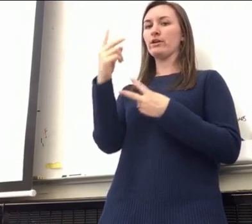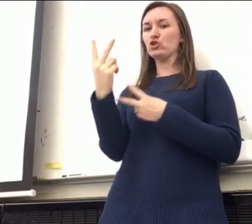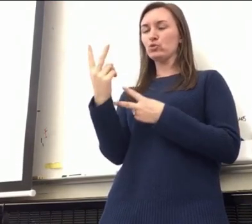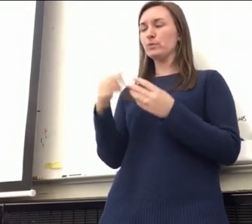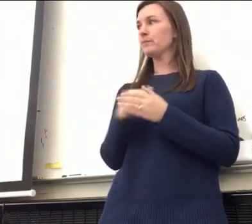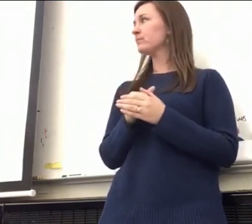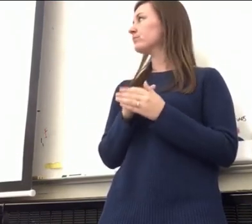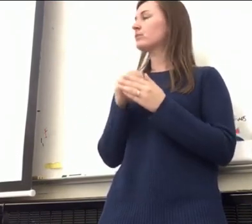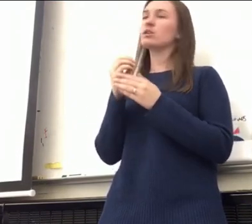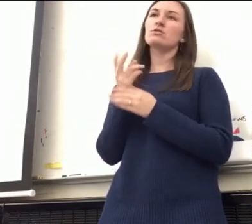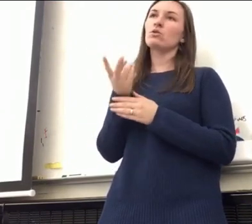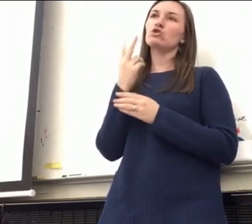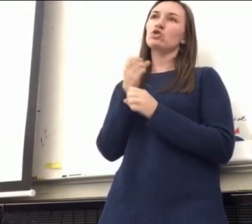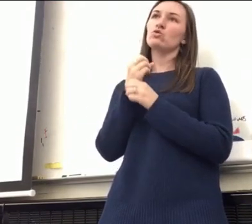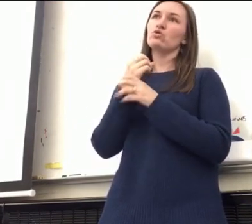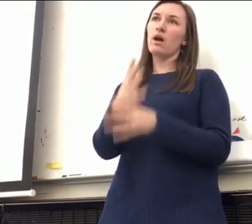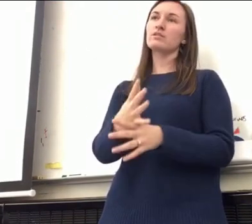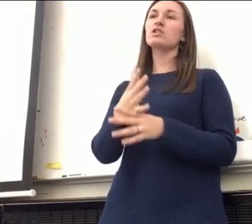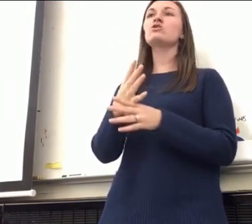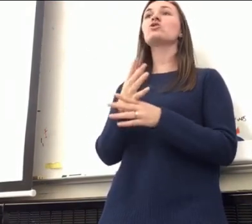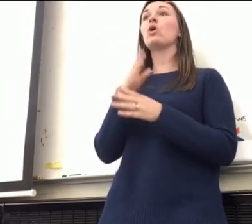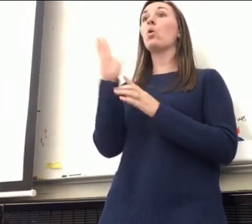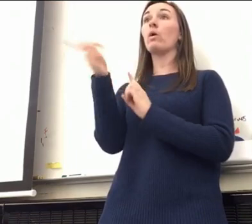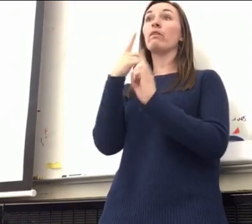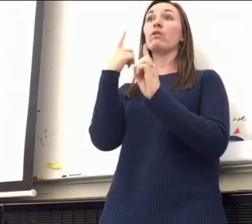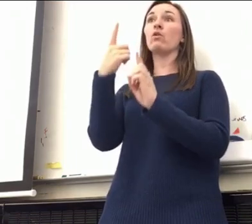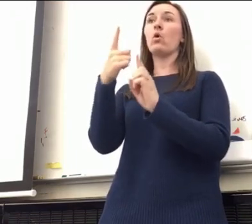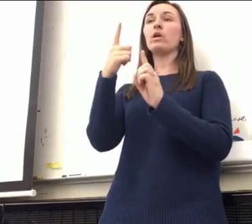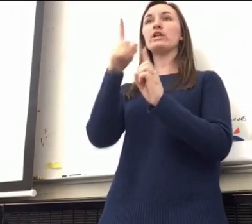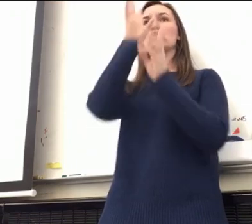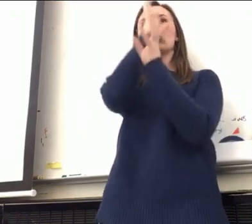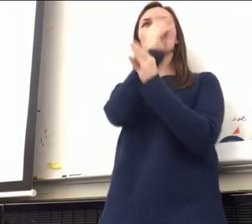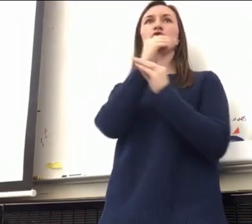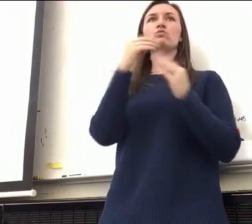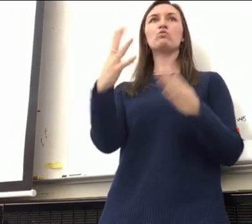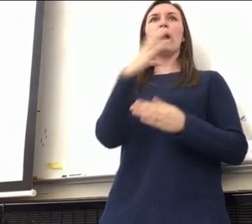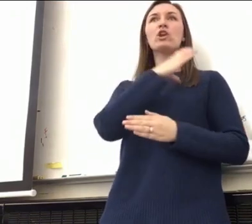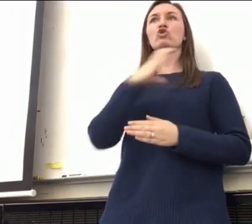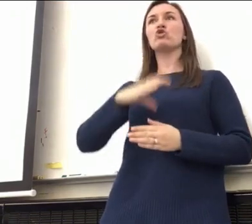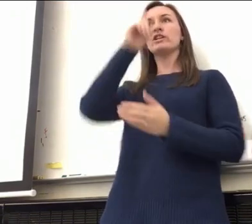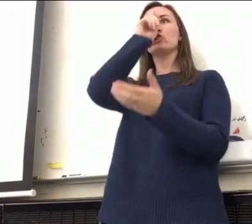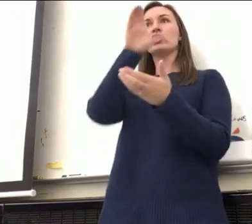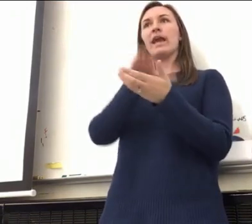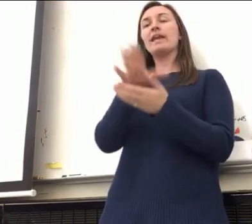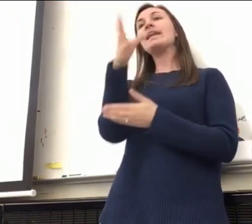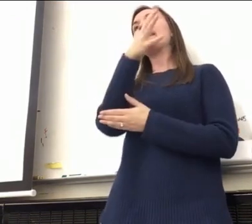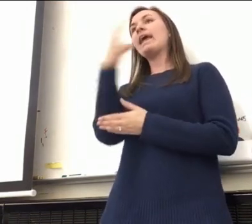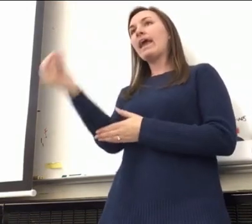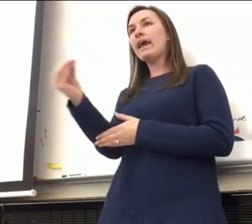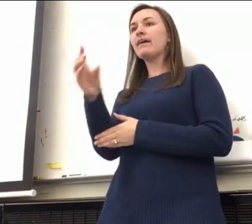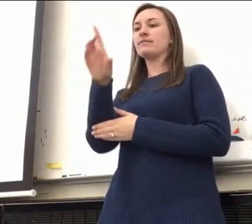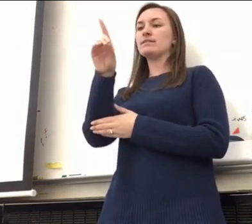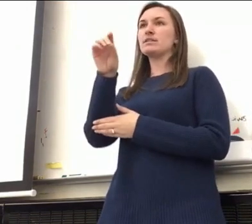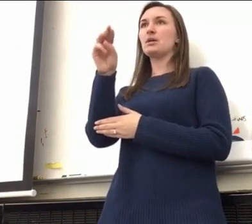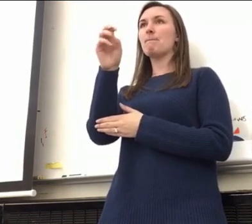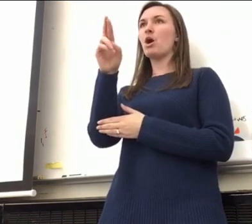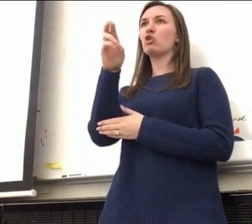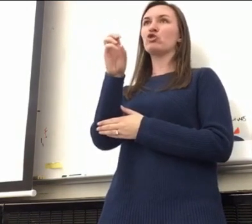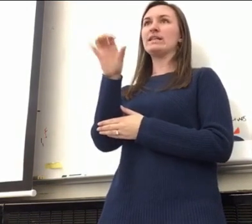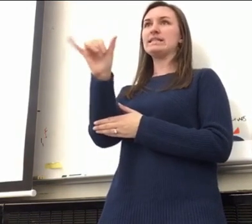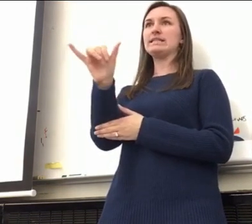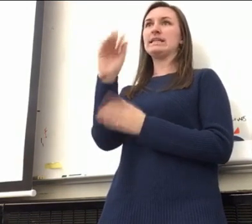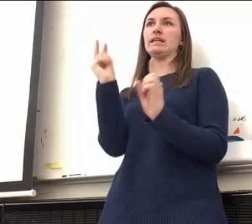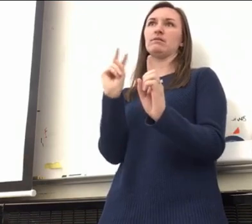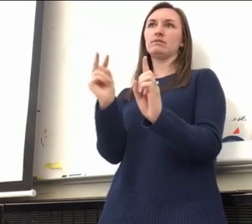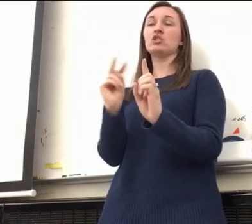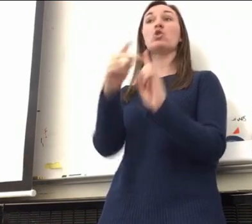while also spreading Christianity and democracy. Now, in terms of like the positives and negatives